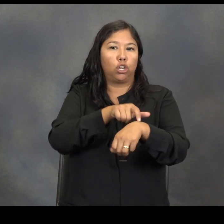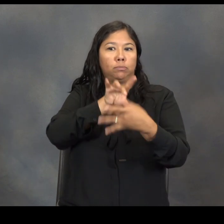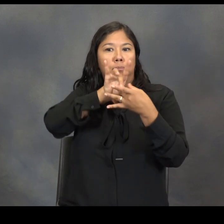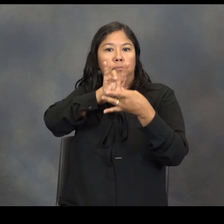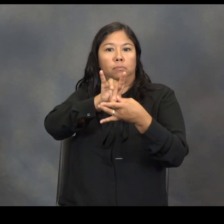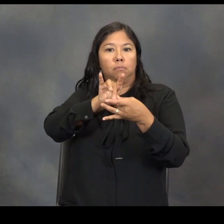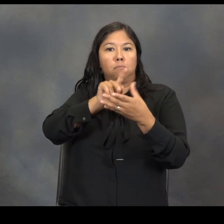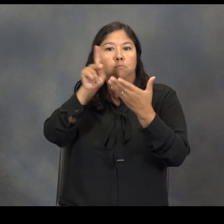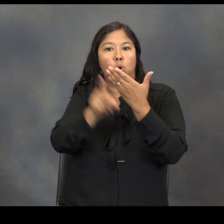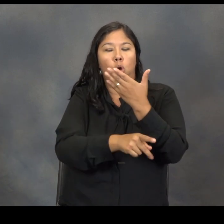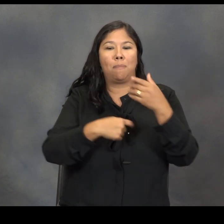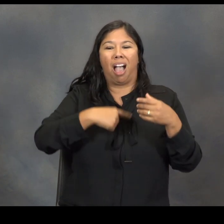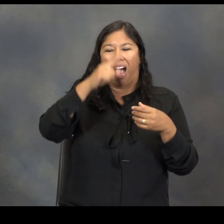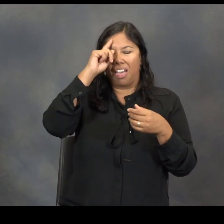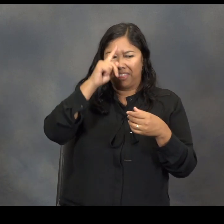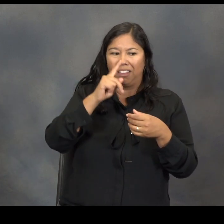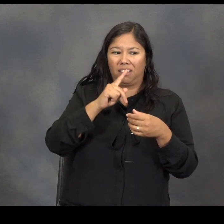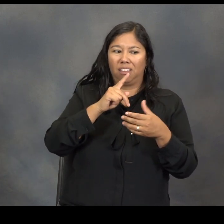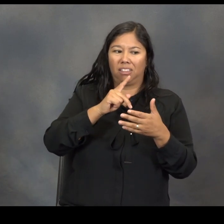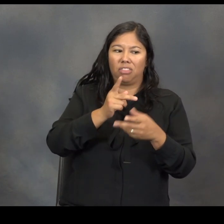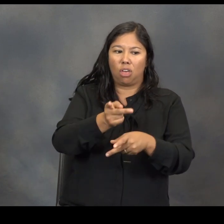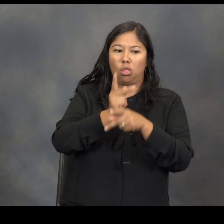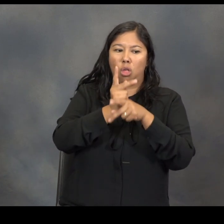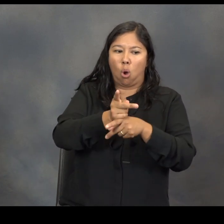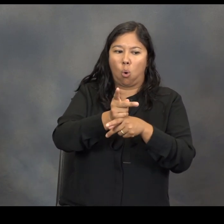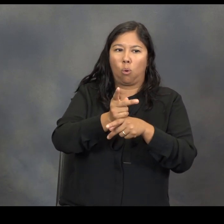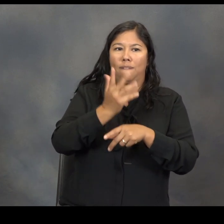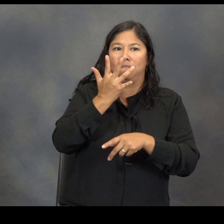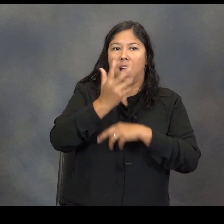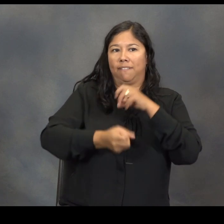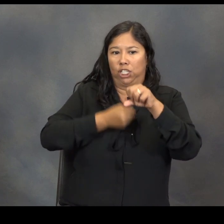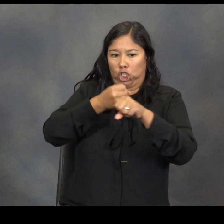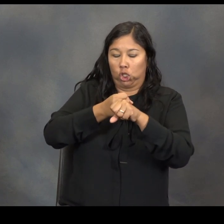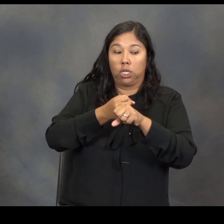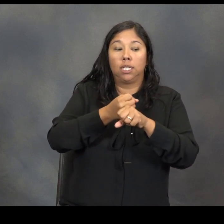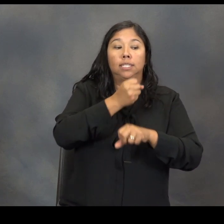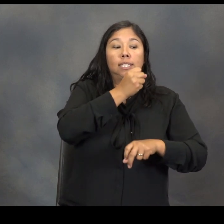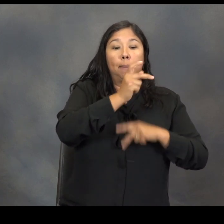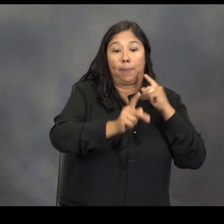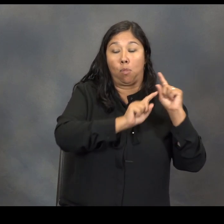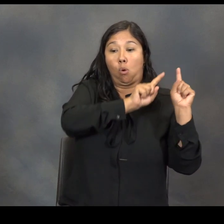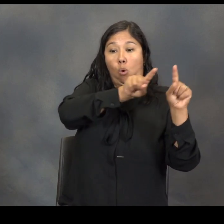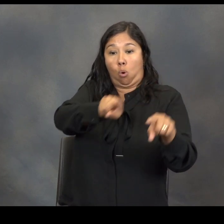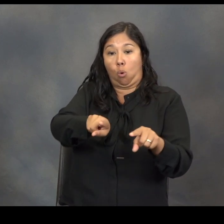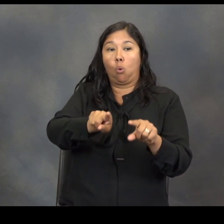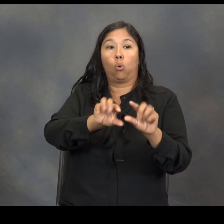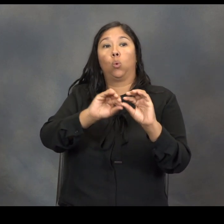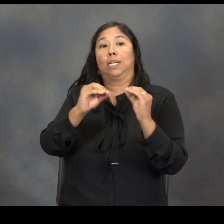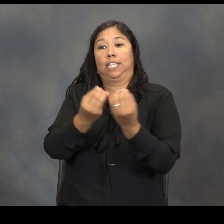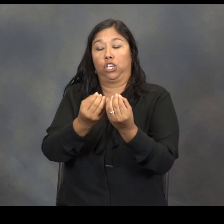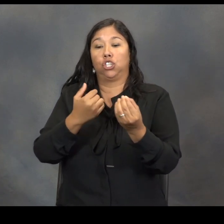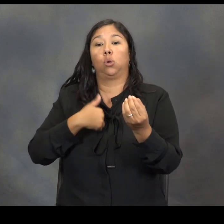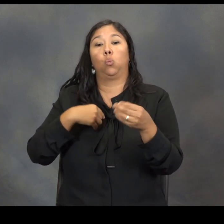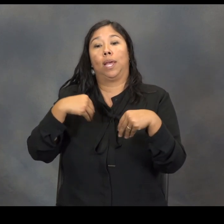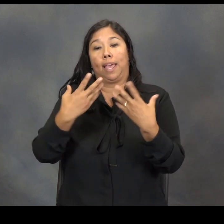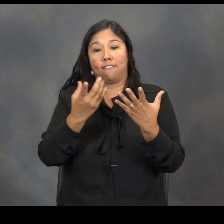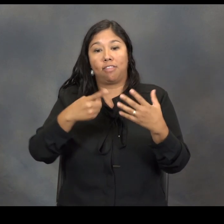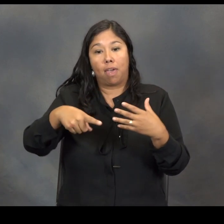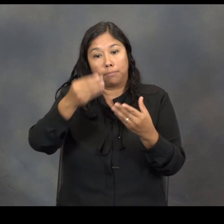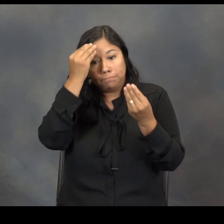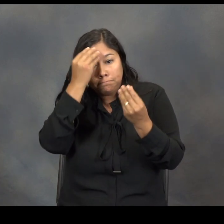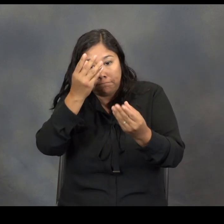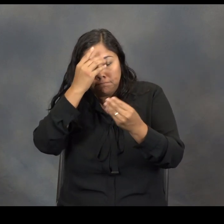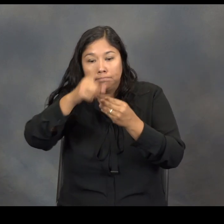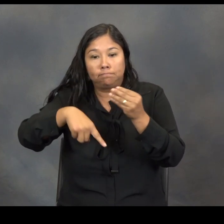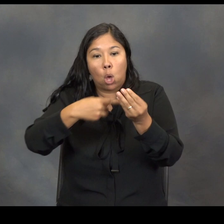the loan typically is about 5 years. So folks come to us, we do some financial coaching, and the